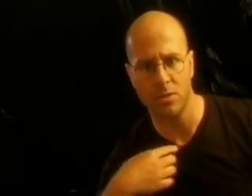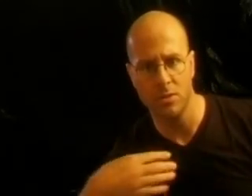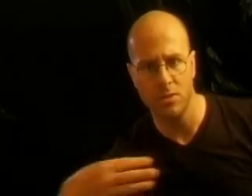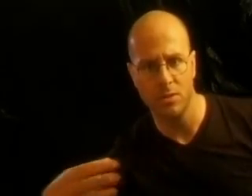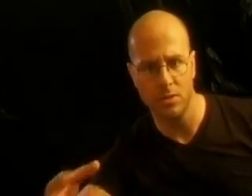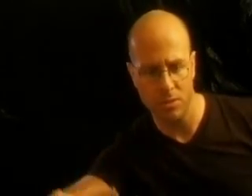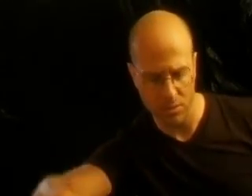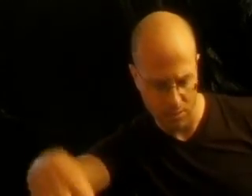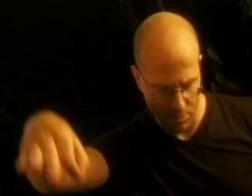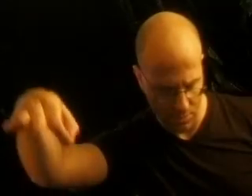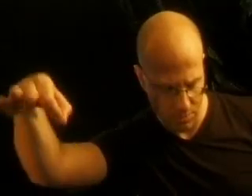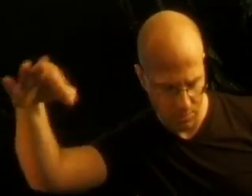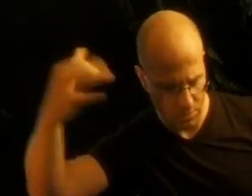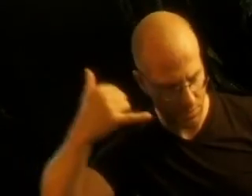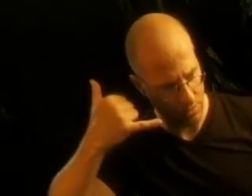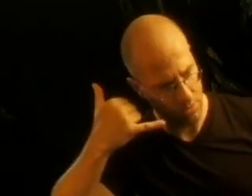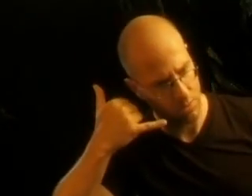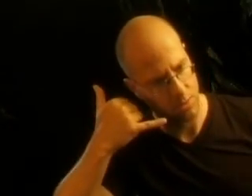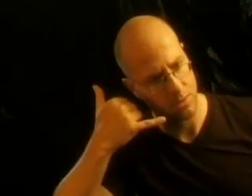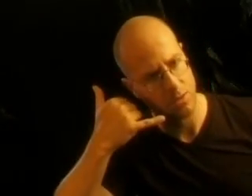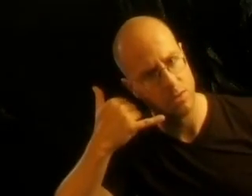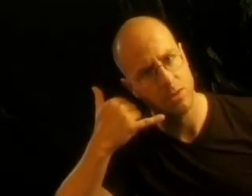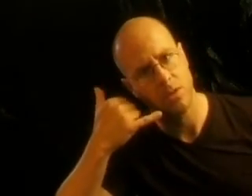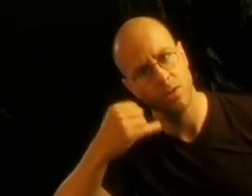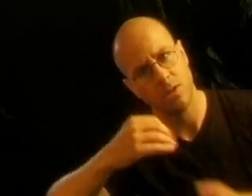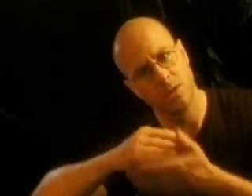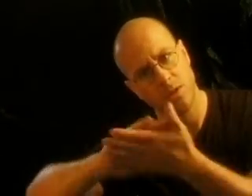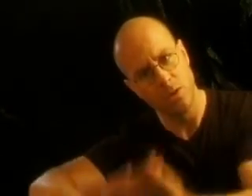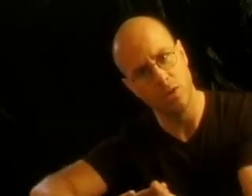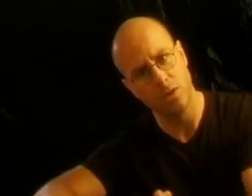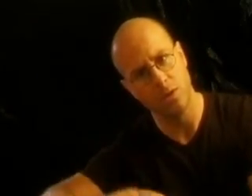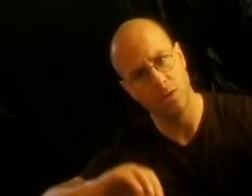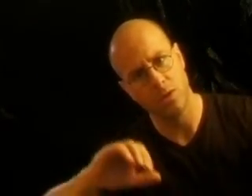I pick up the phone and press execute.